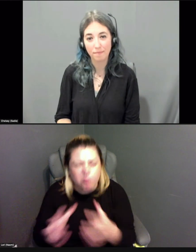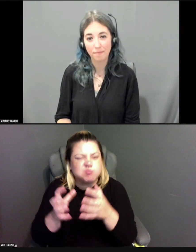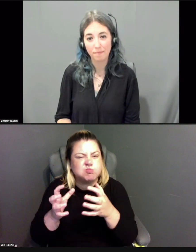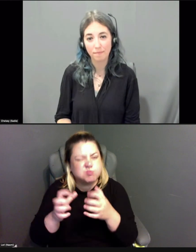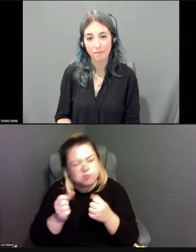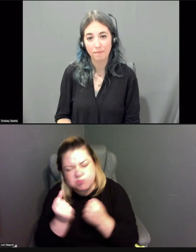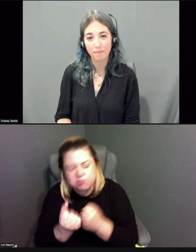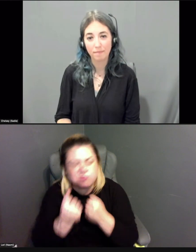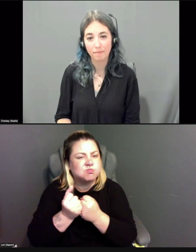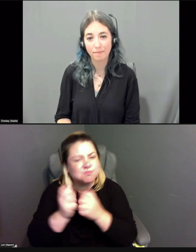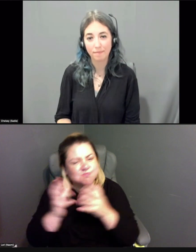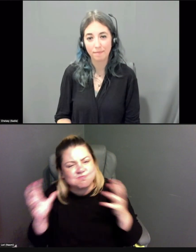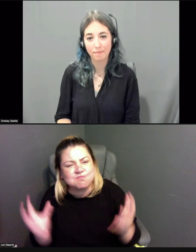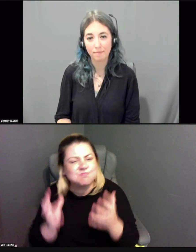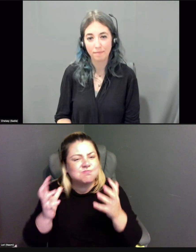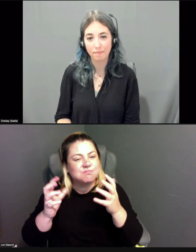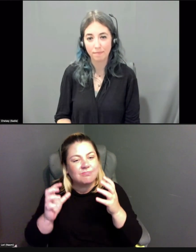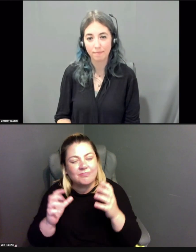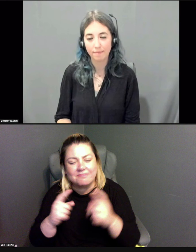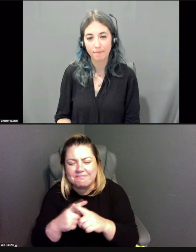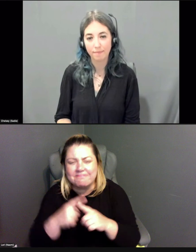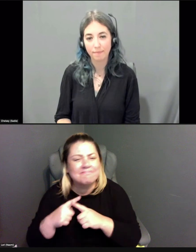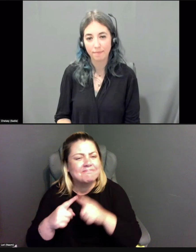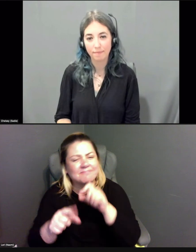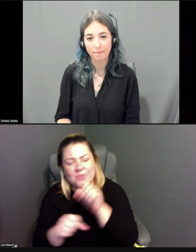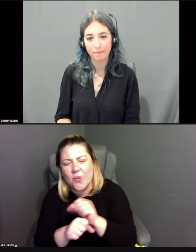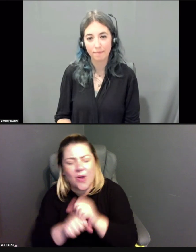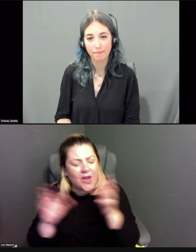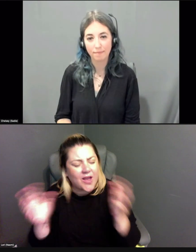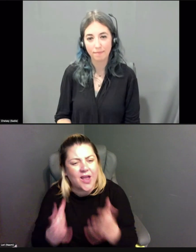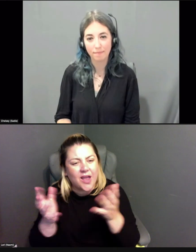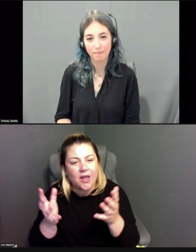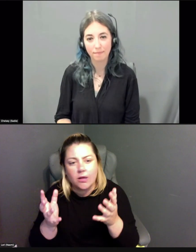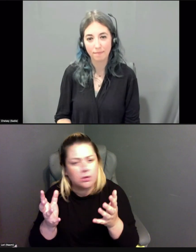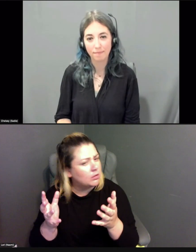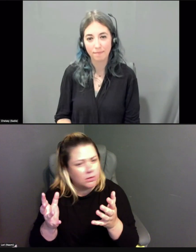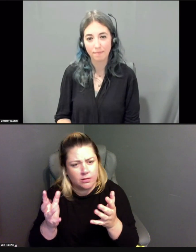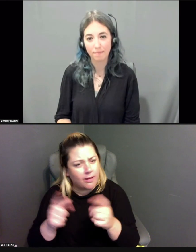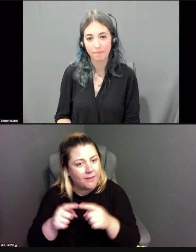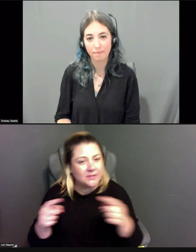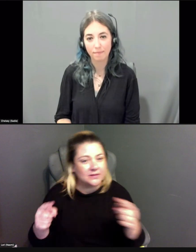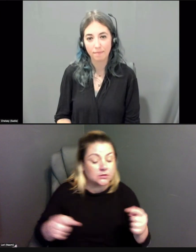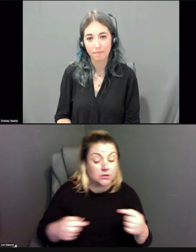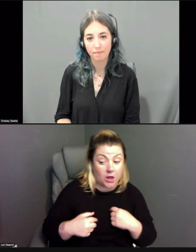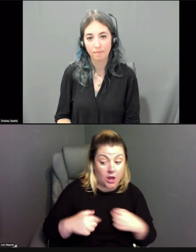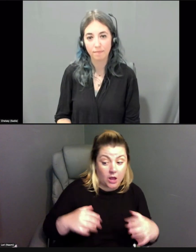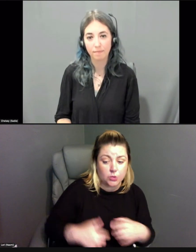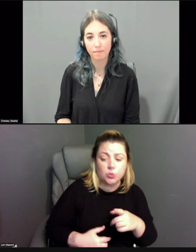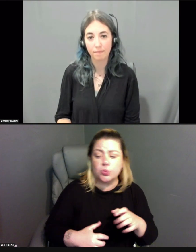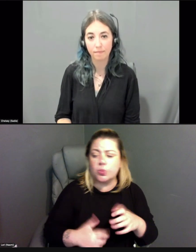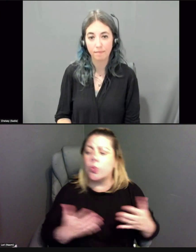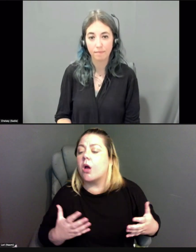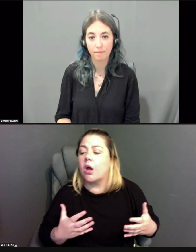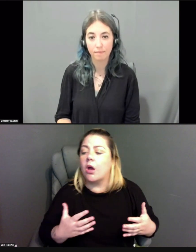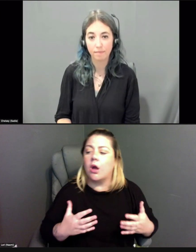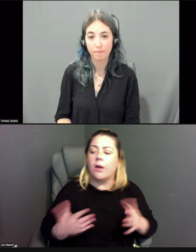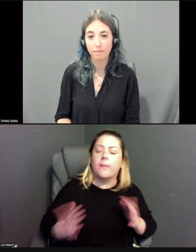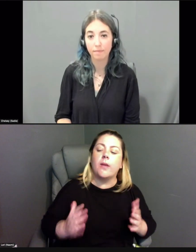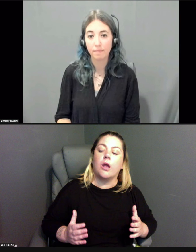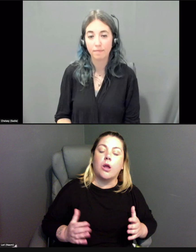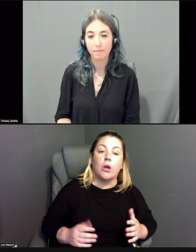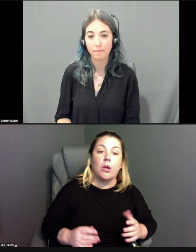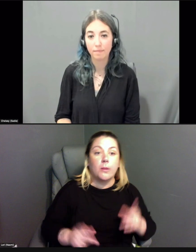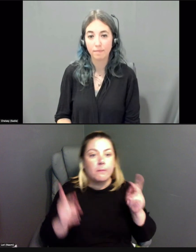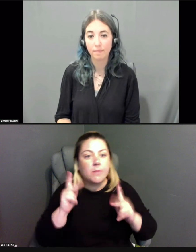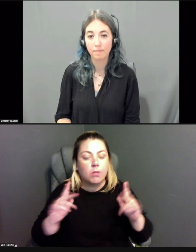anything. It's about, like, how did I do compared to you? It's about a bunch of individuals in one